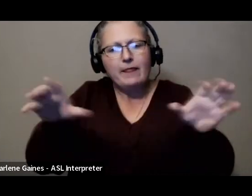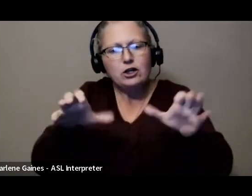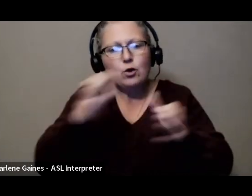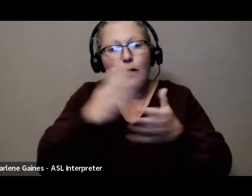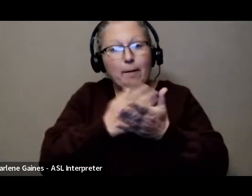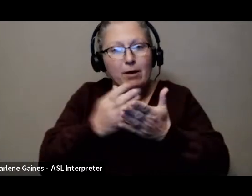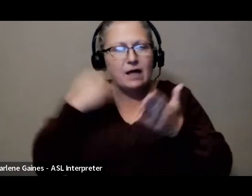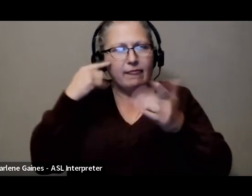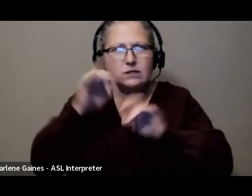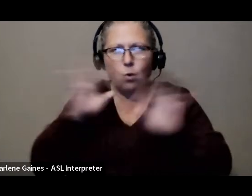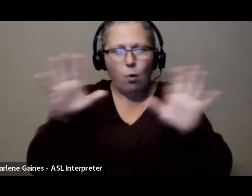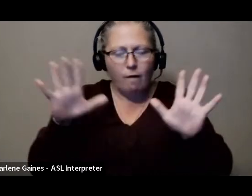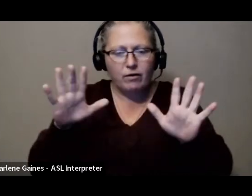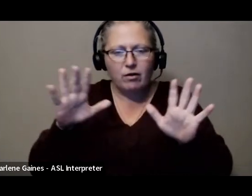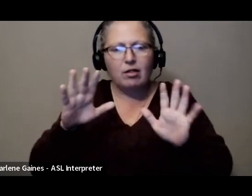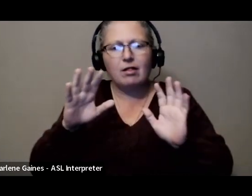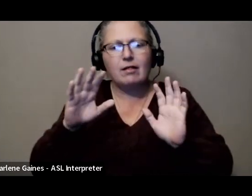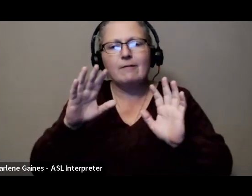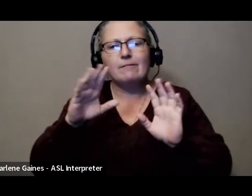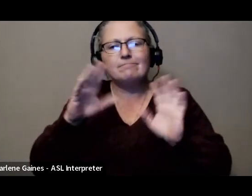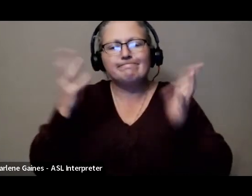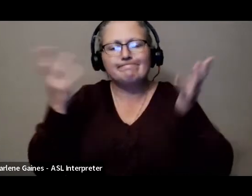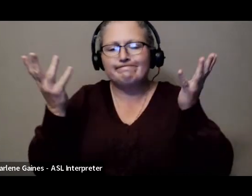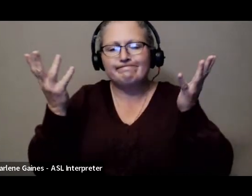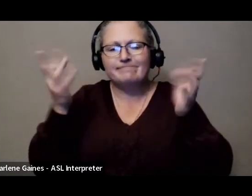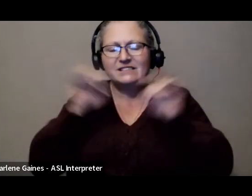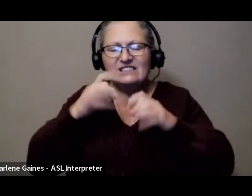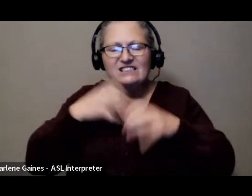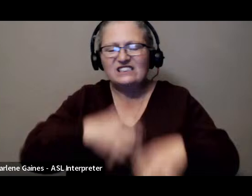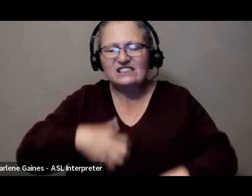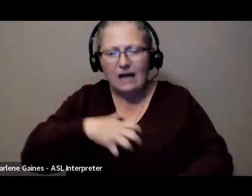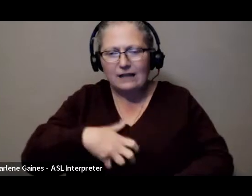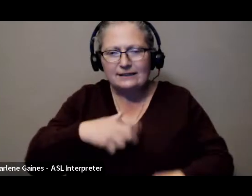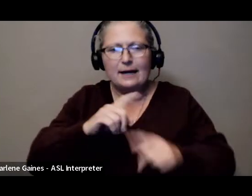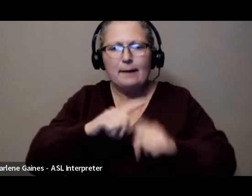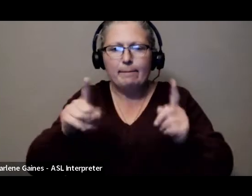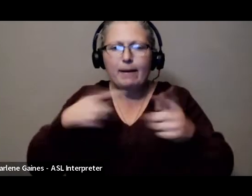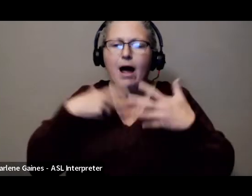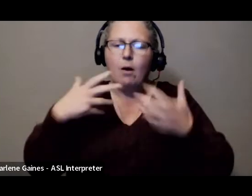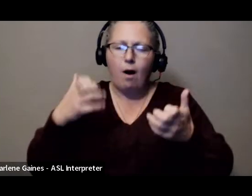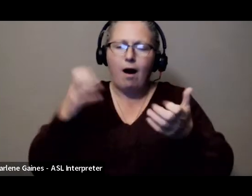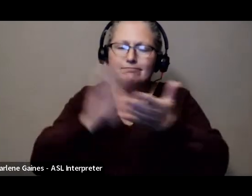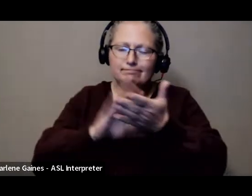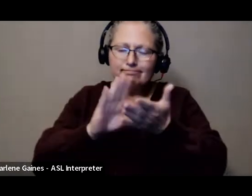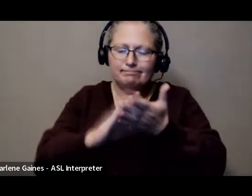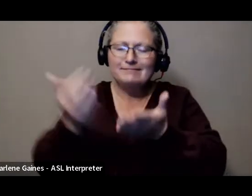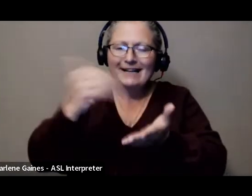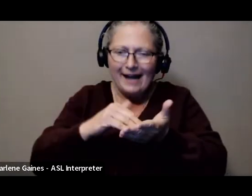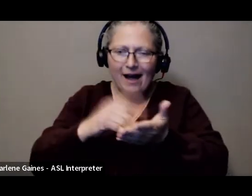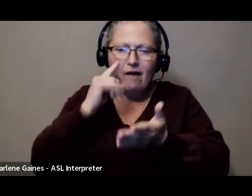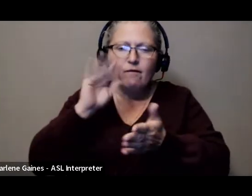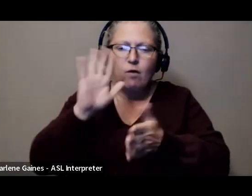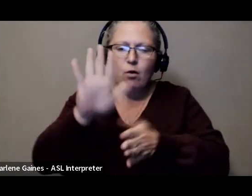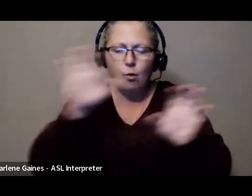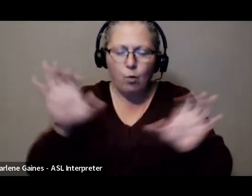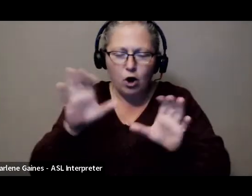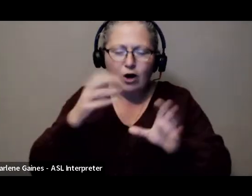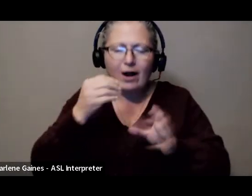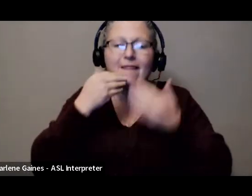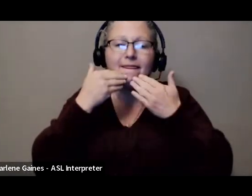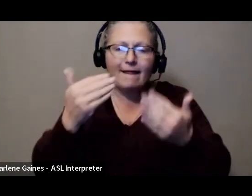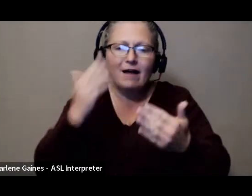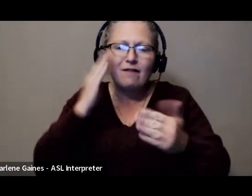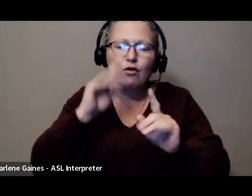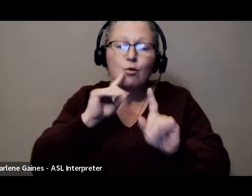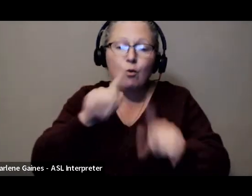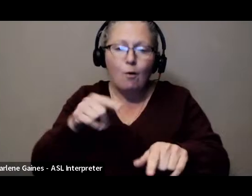because I think it's horrible and just disgusting. But I do want to praise us again for the work that you're doing, and thank you for the